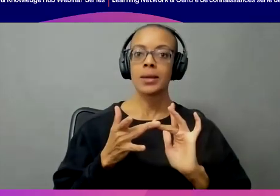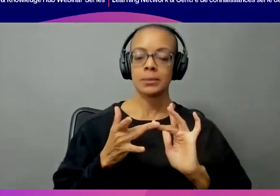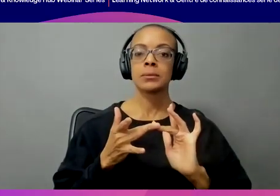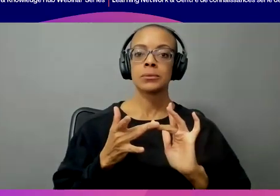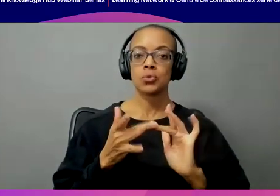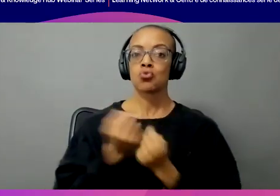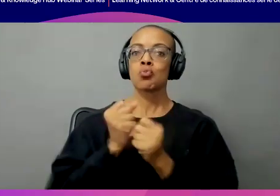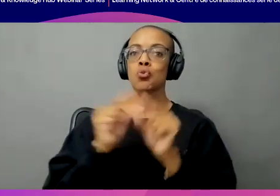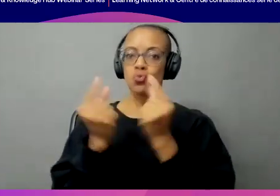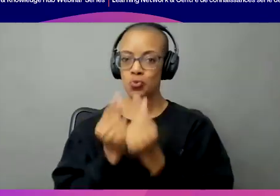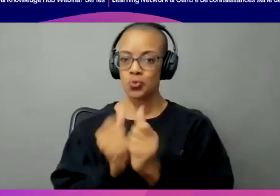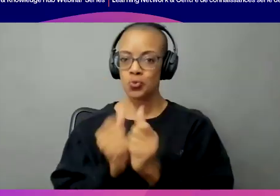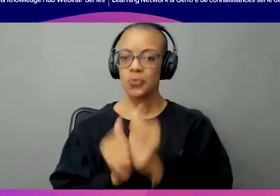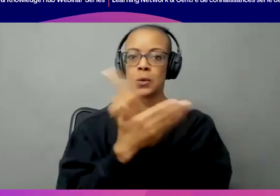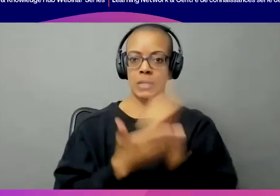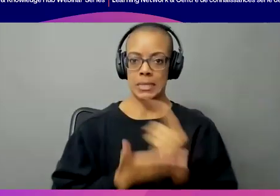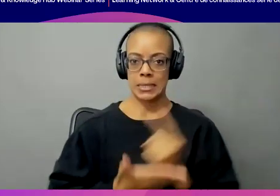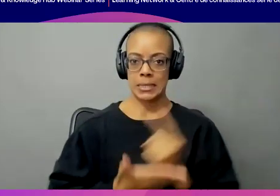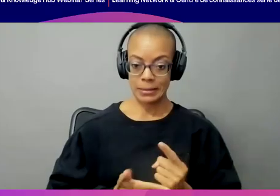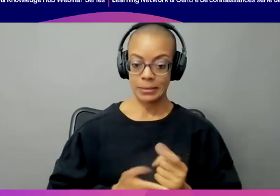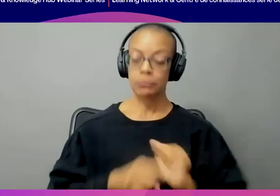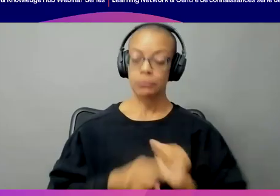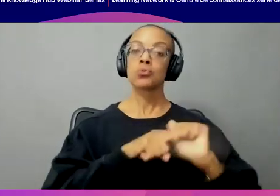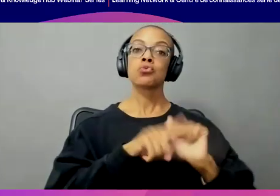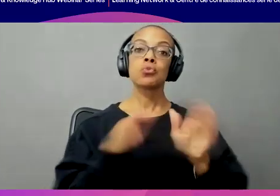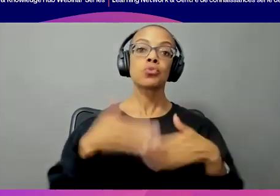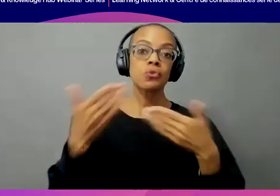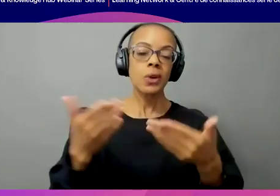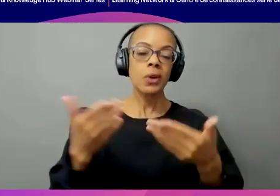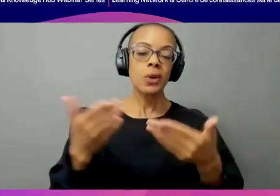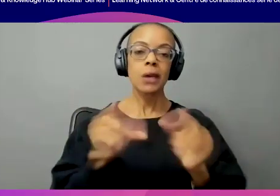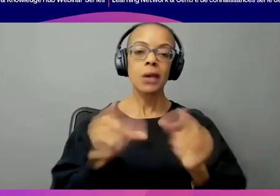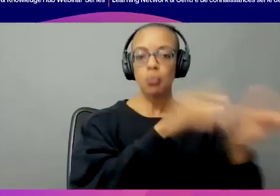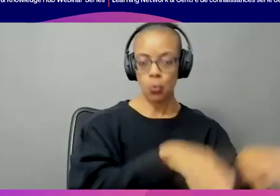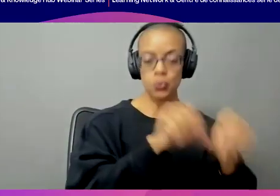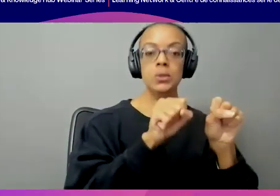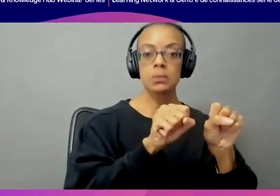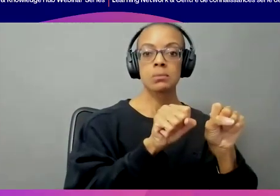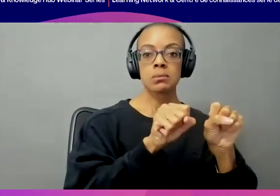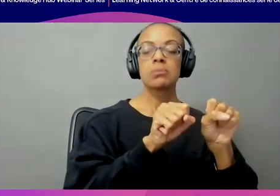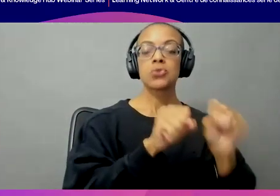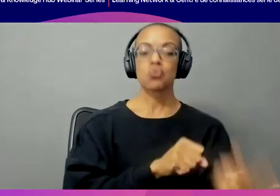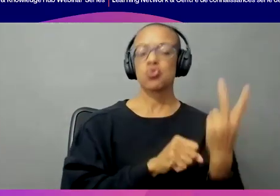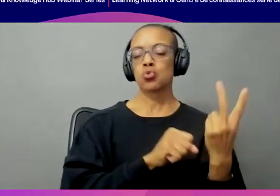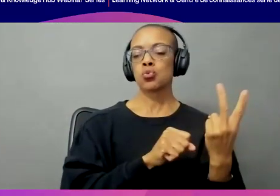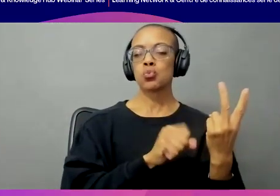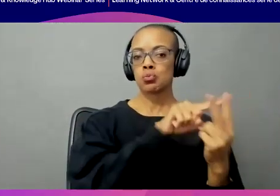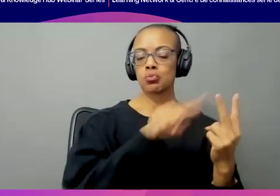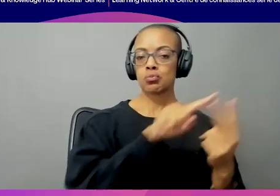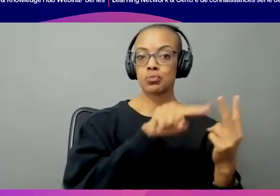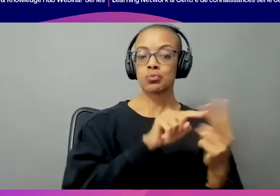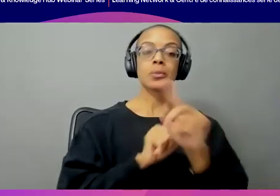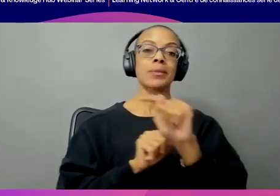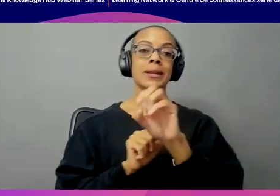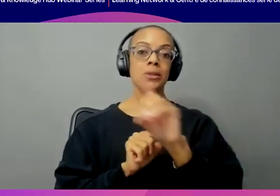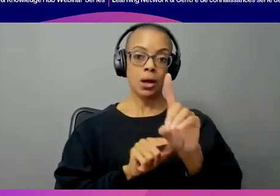in these provinces, and training was provided by group facilitator two group facilitators by Todd Augustus